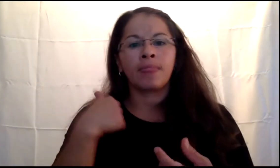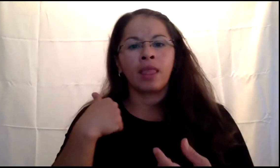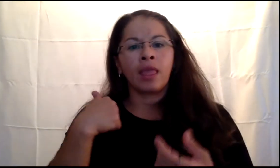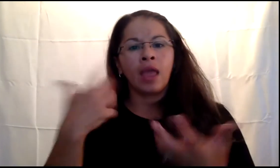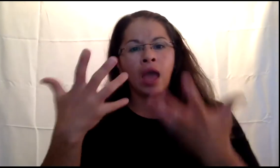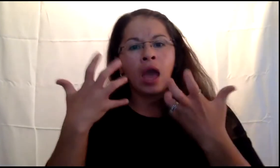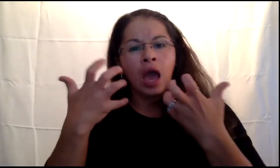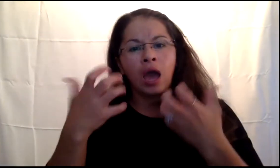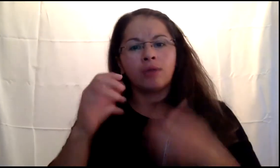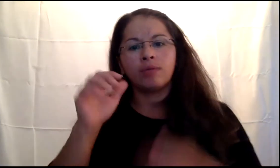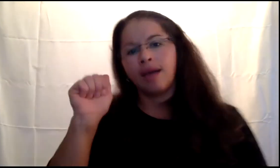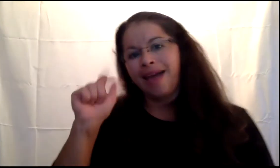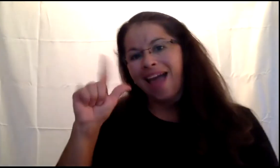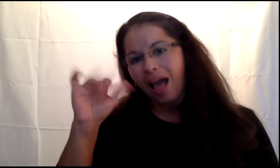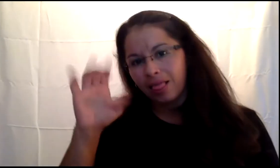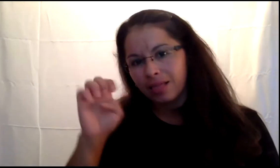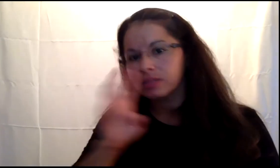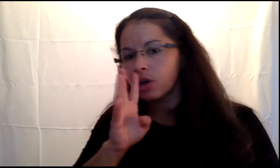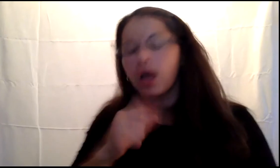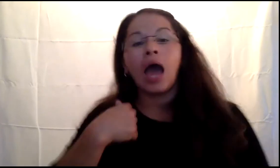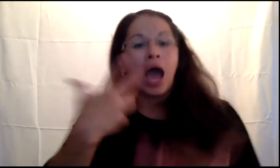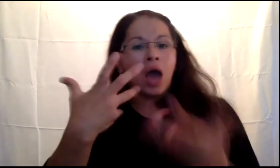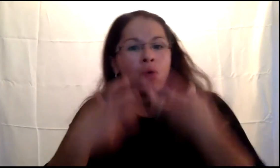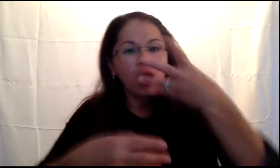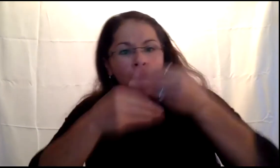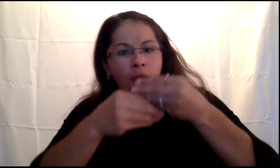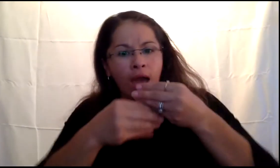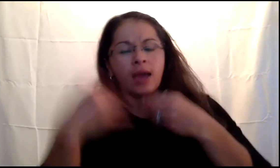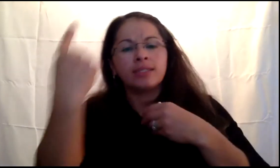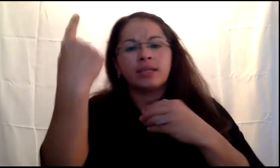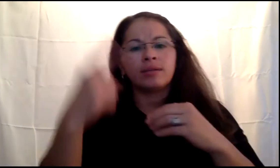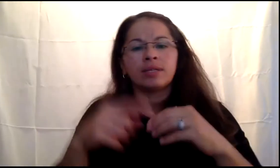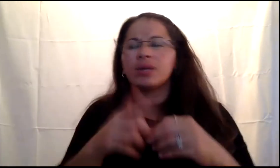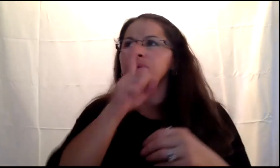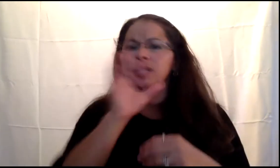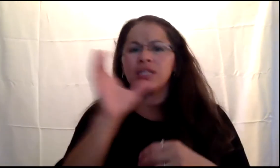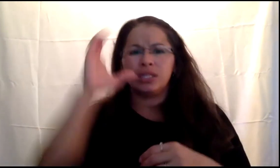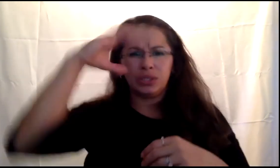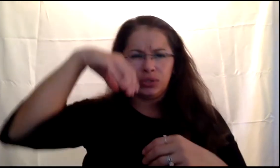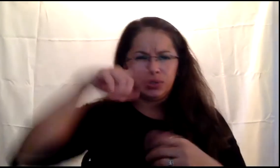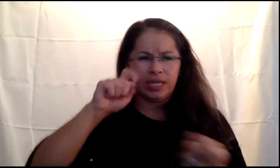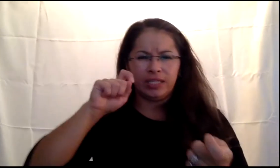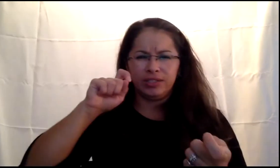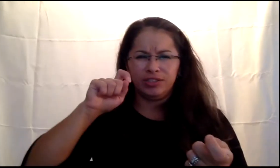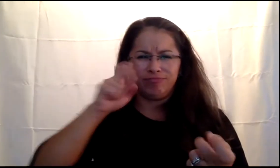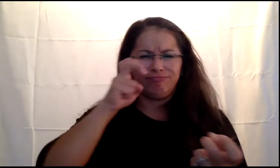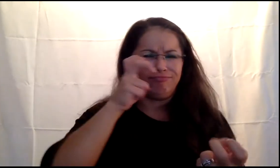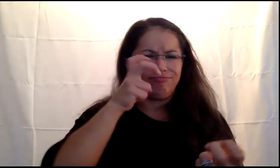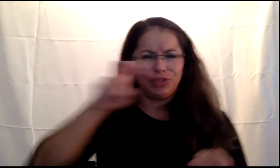approaching, it's such a weird switch, I imagine, to have had this piece of your identity that